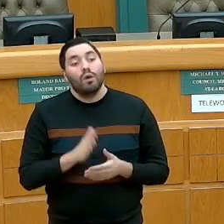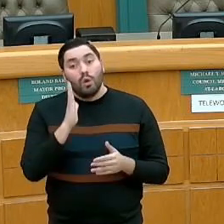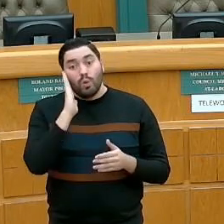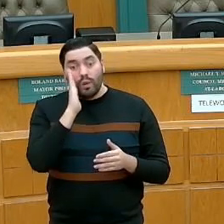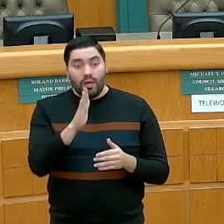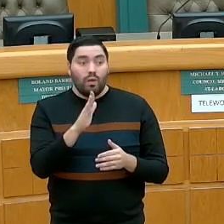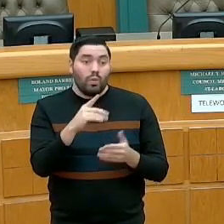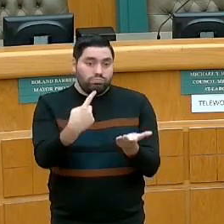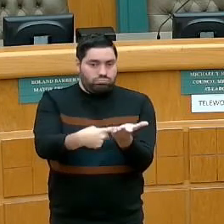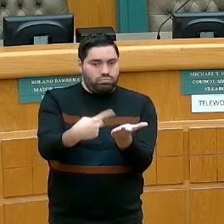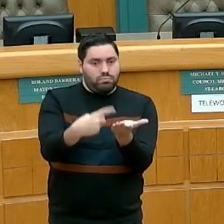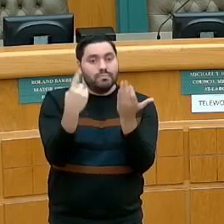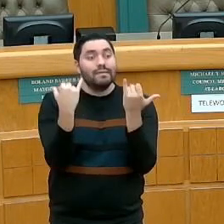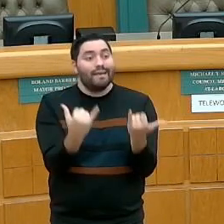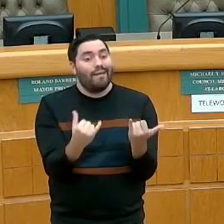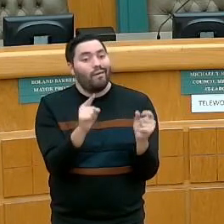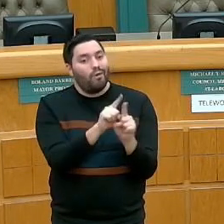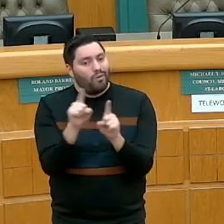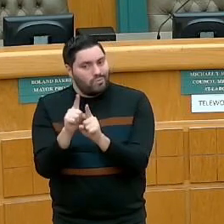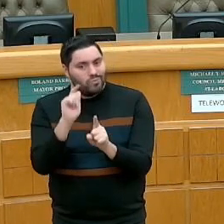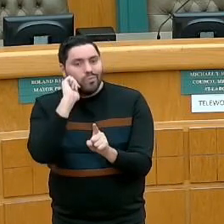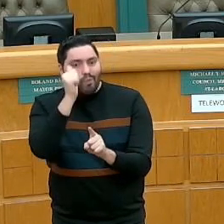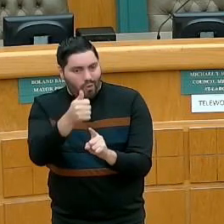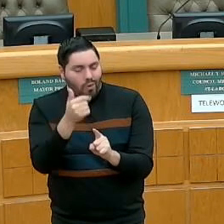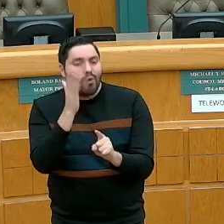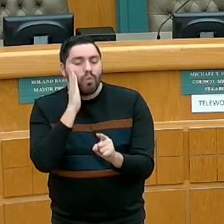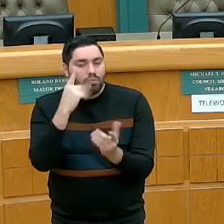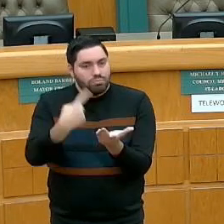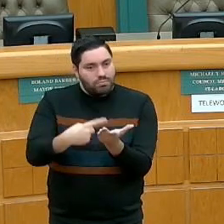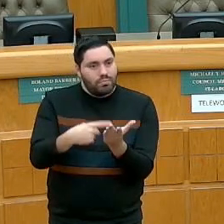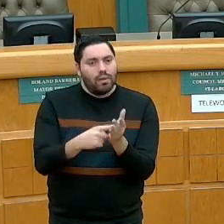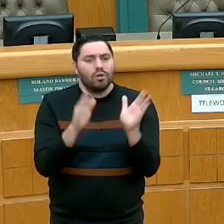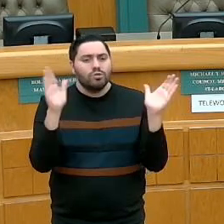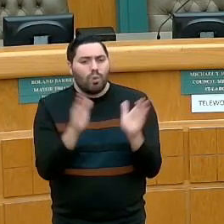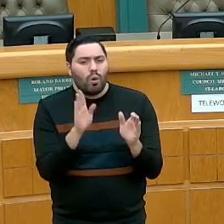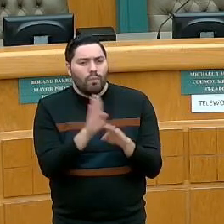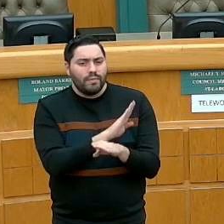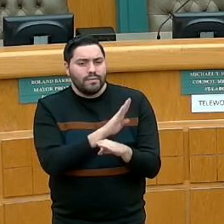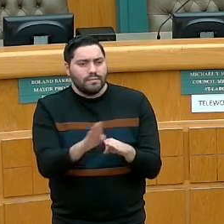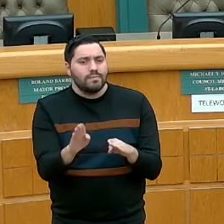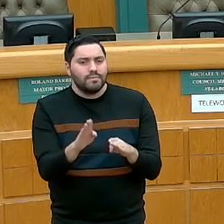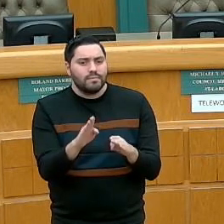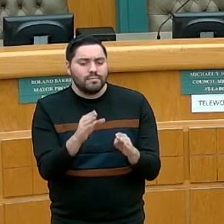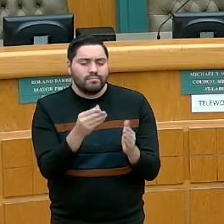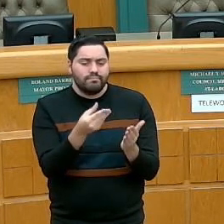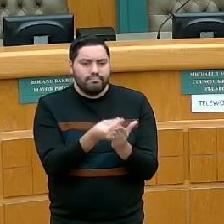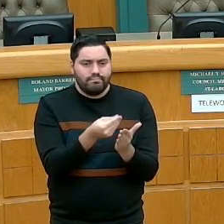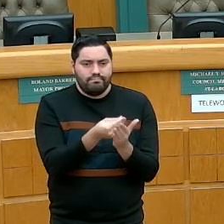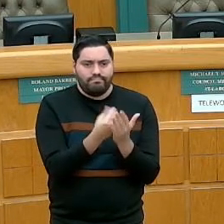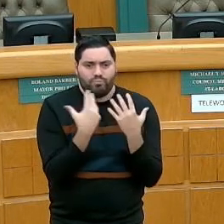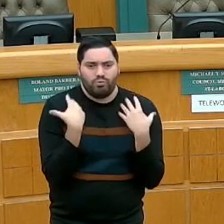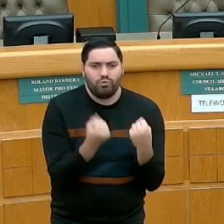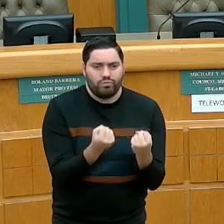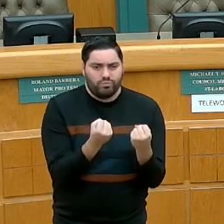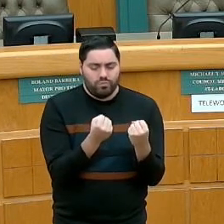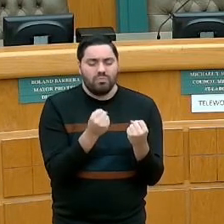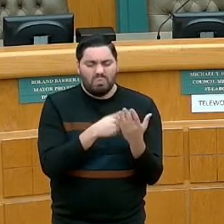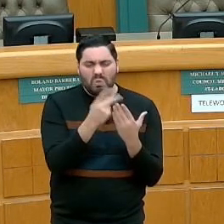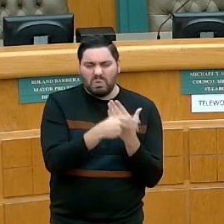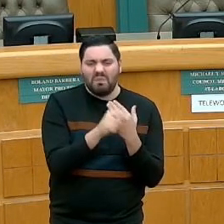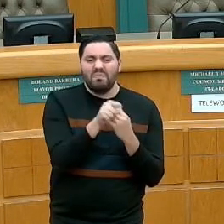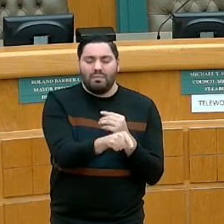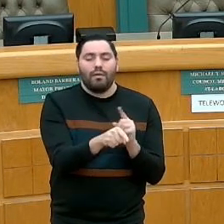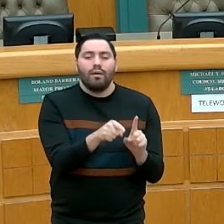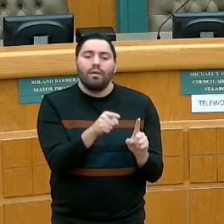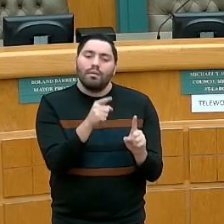talk today, and there'll be more information on this tomorrow, on a small business recovery program that the City Council is scheduled to